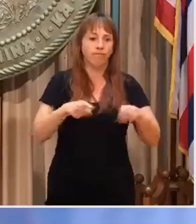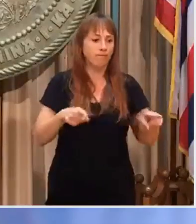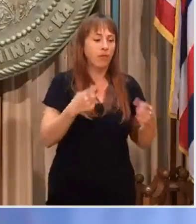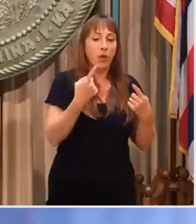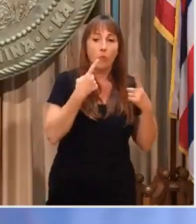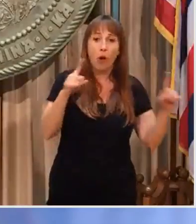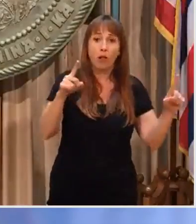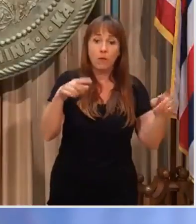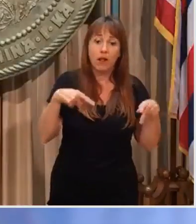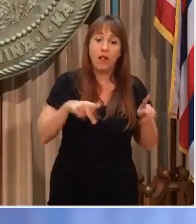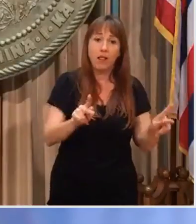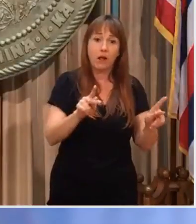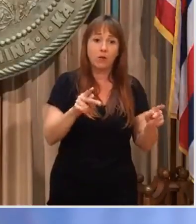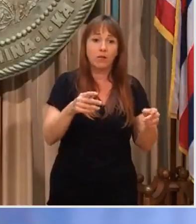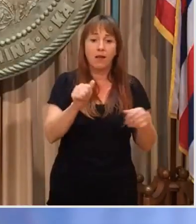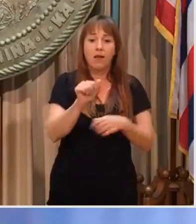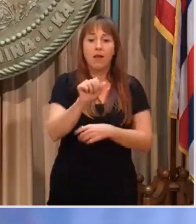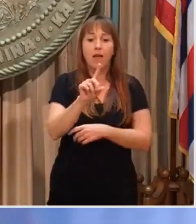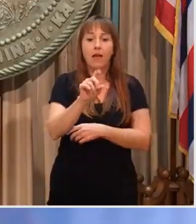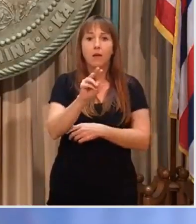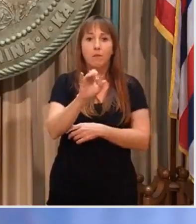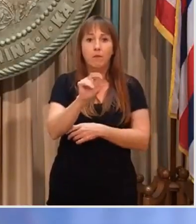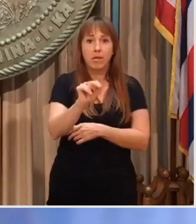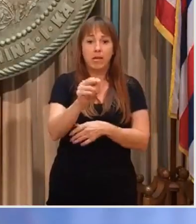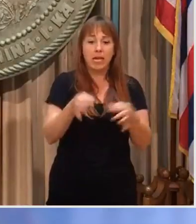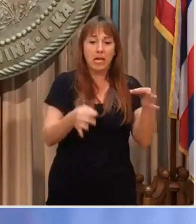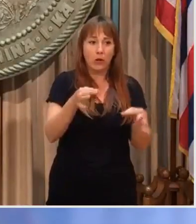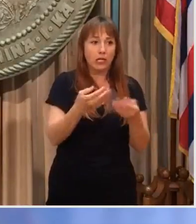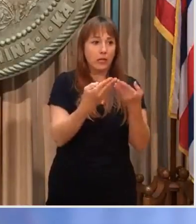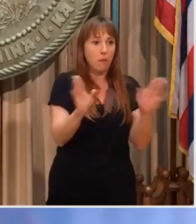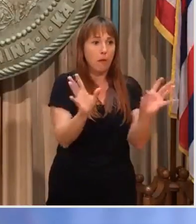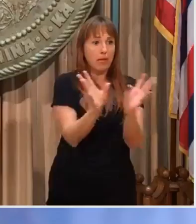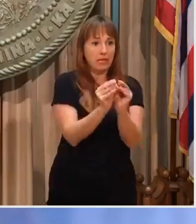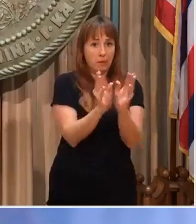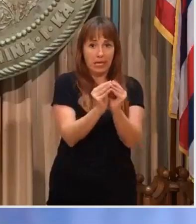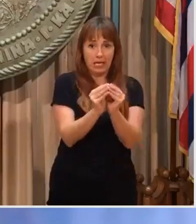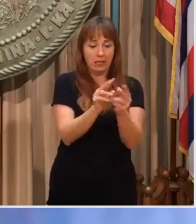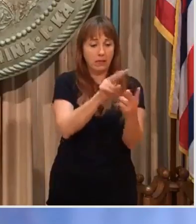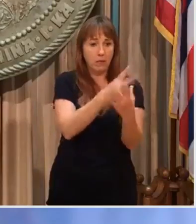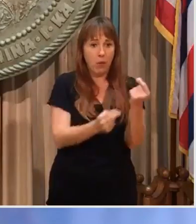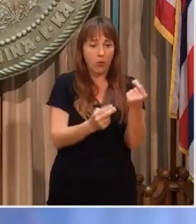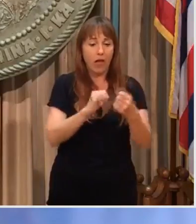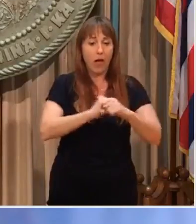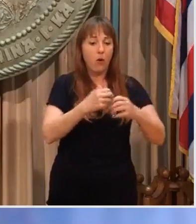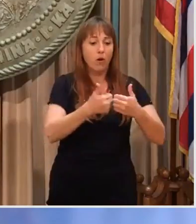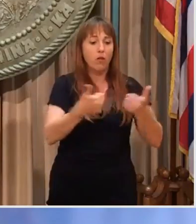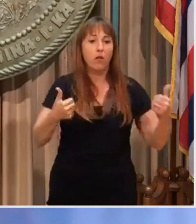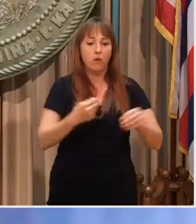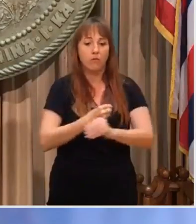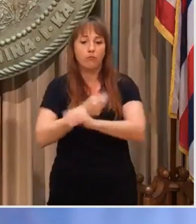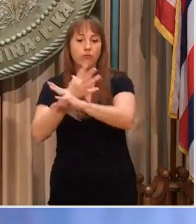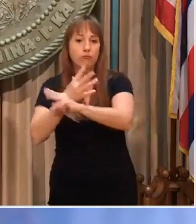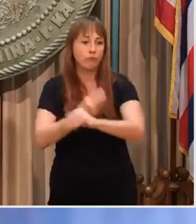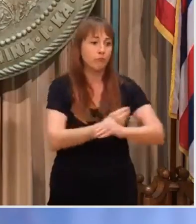allows administrative hearings and public meetings to be conducted through remote